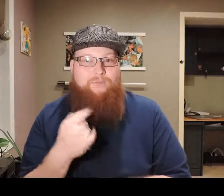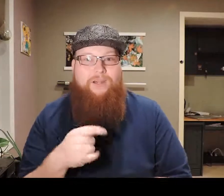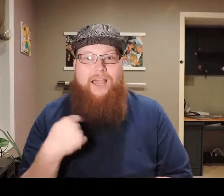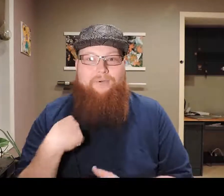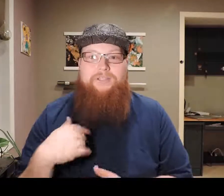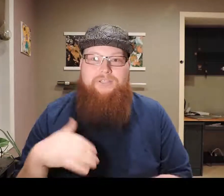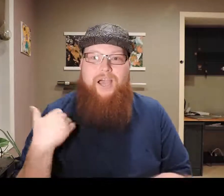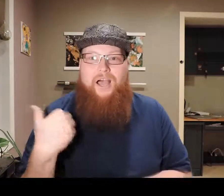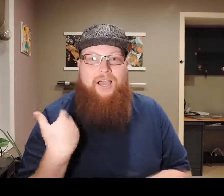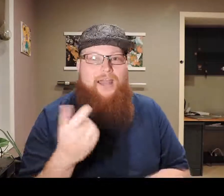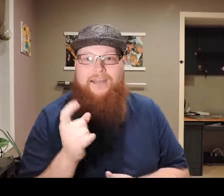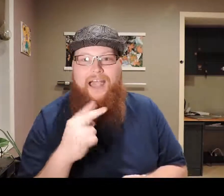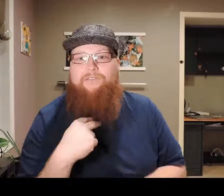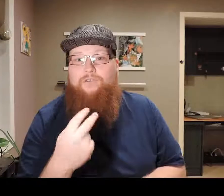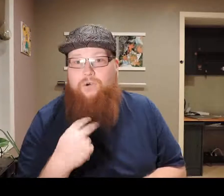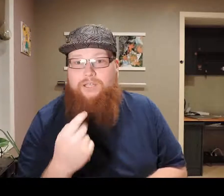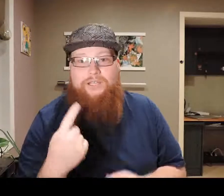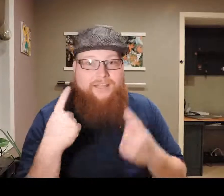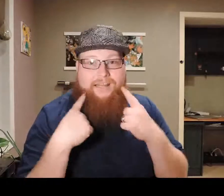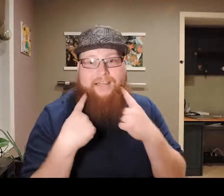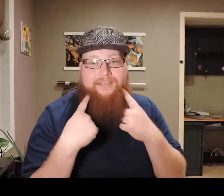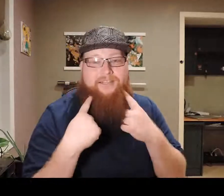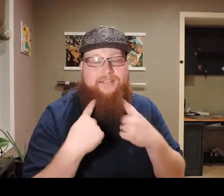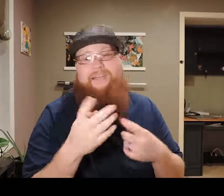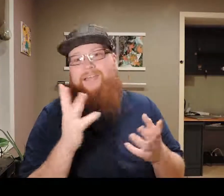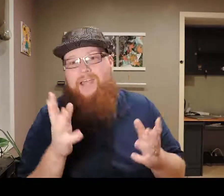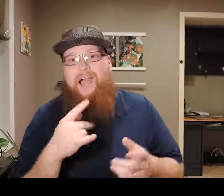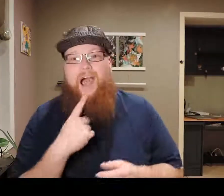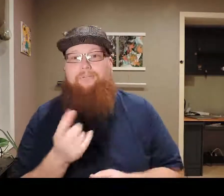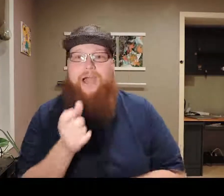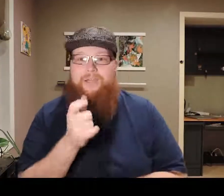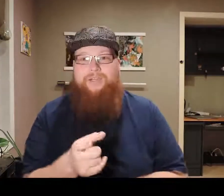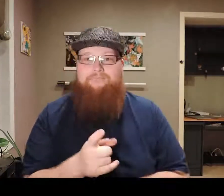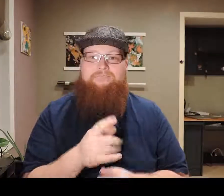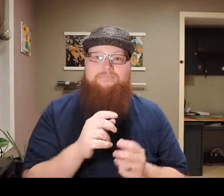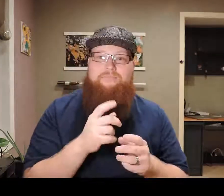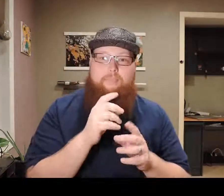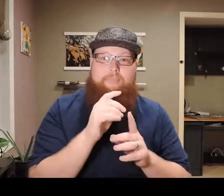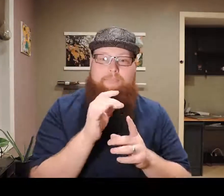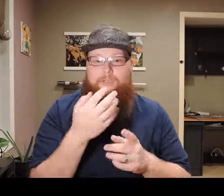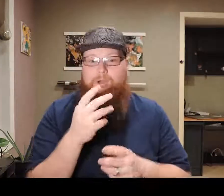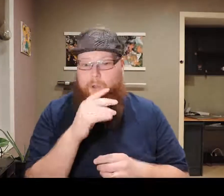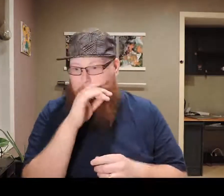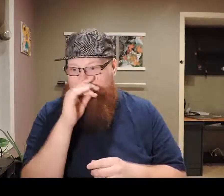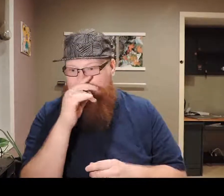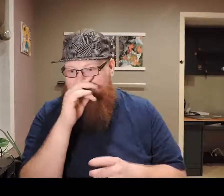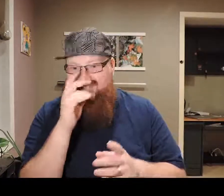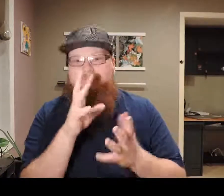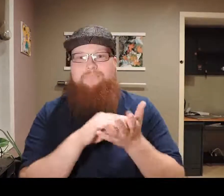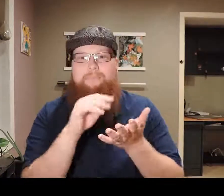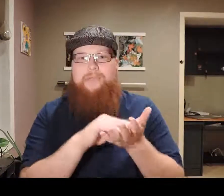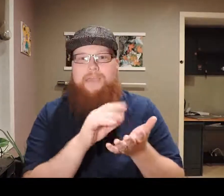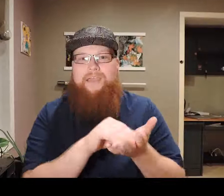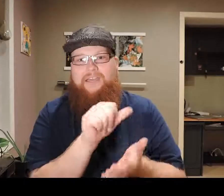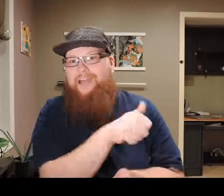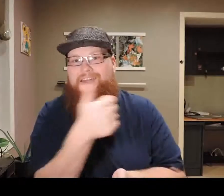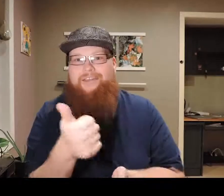when I was young, I didn't have a voice to sound like this, and I'm not going to, mimic